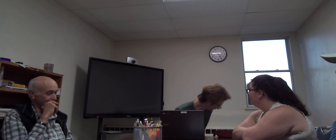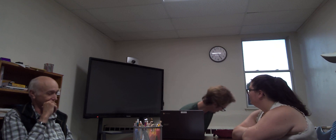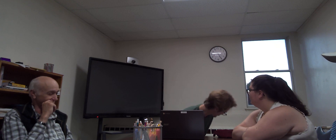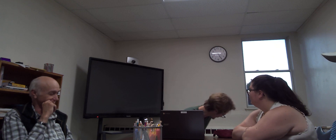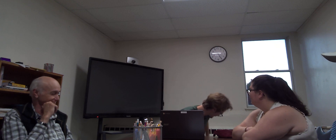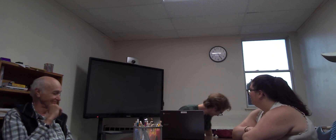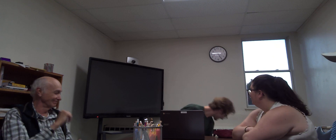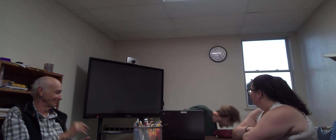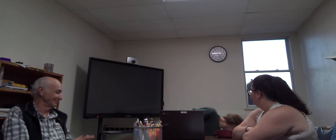up.